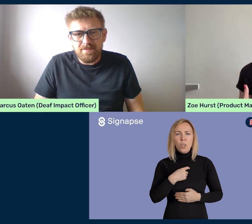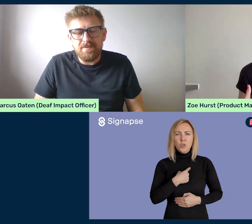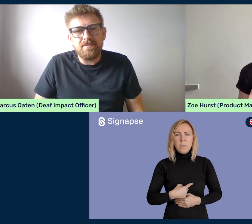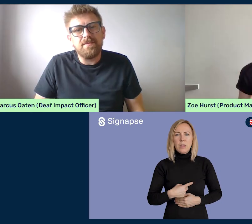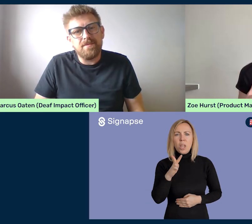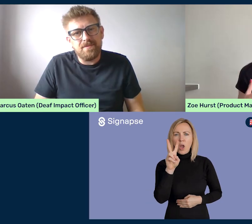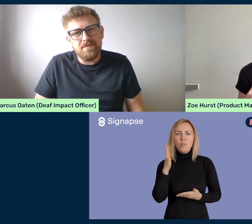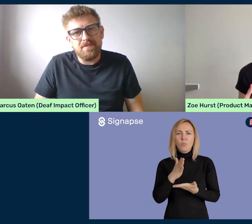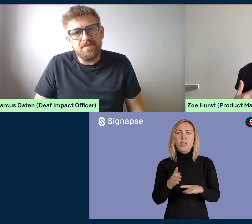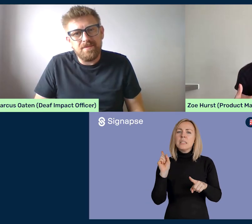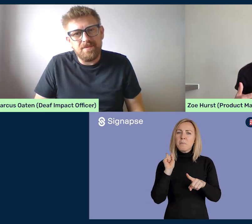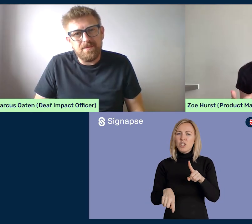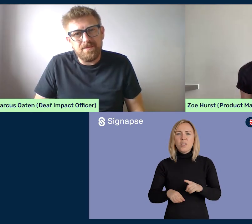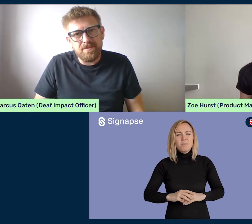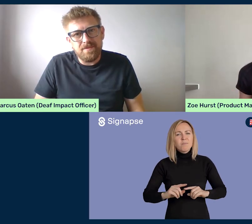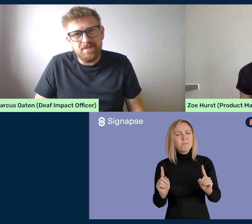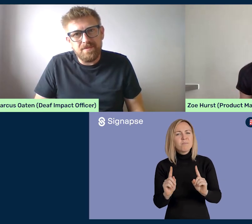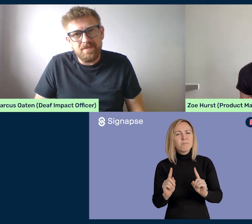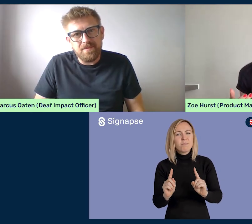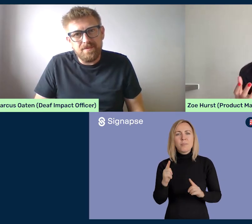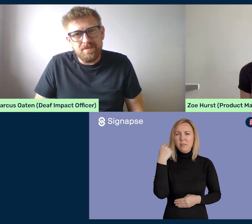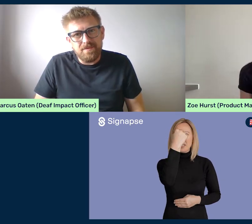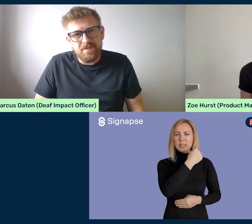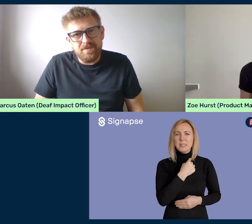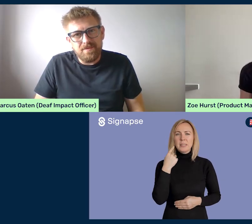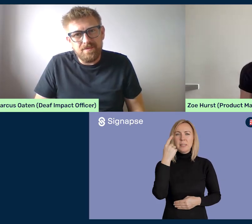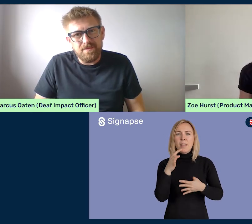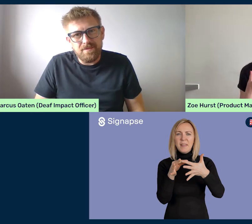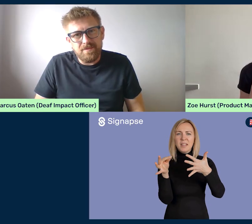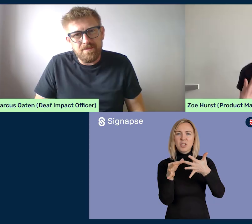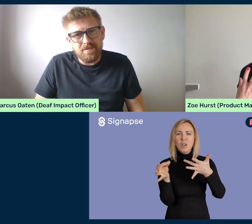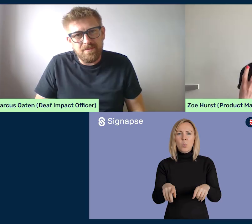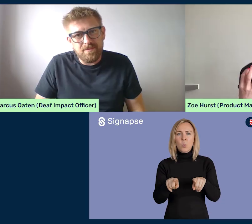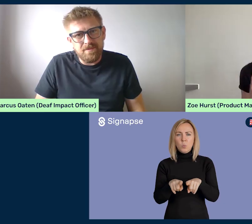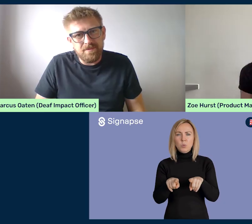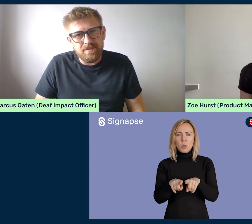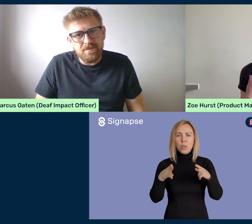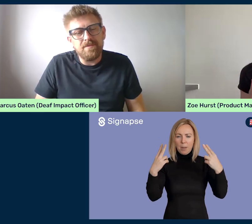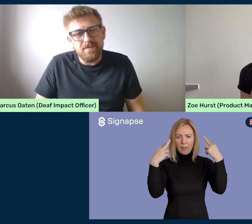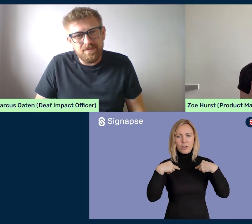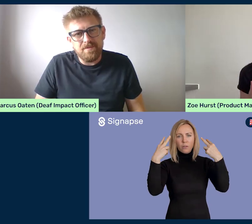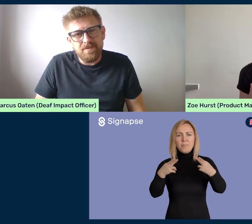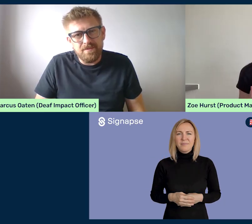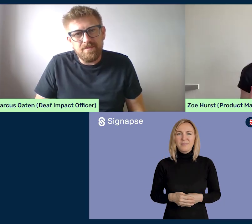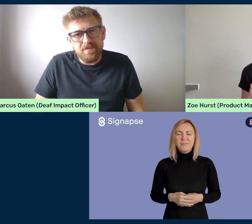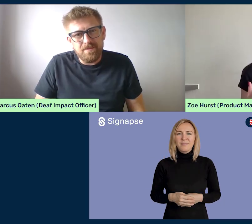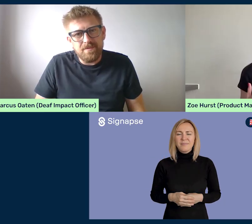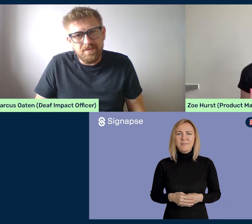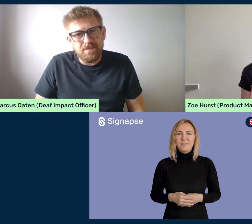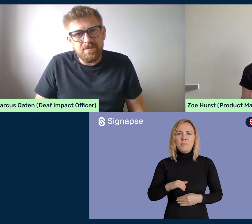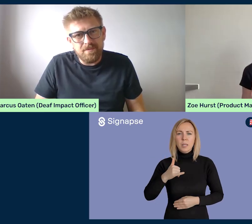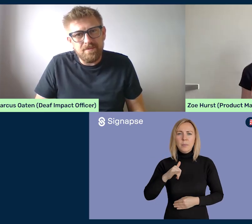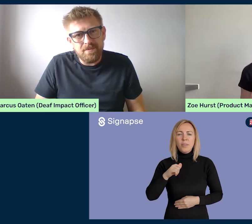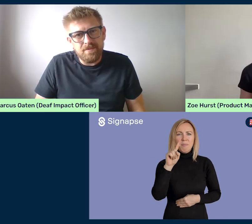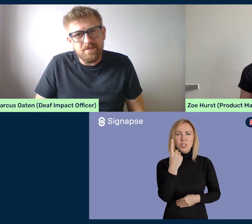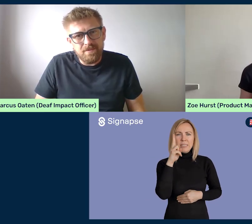and feel of them does feel a lot more human like, especially their like facial features, appearance. They can feel a bit